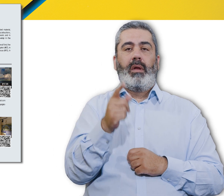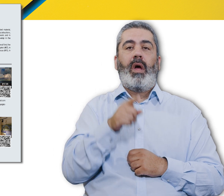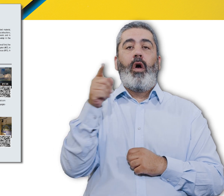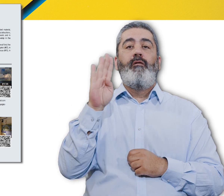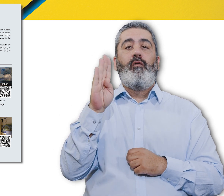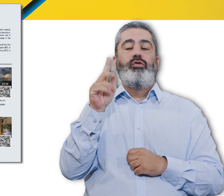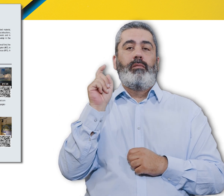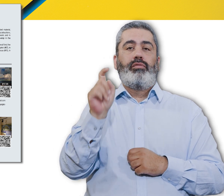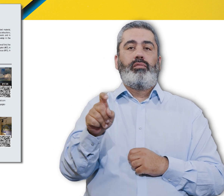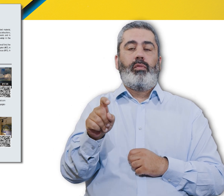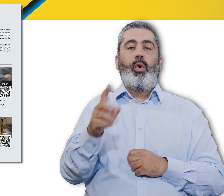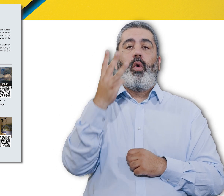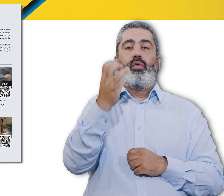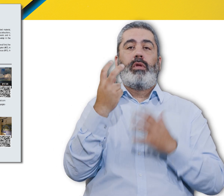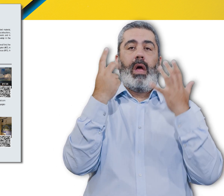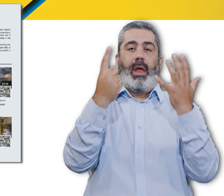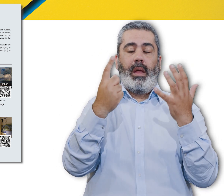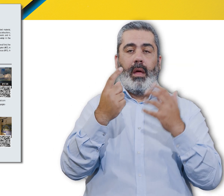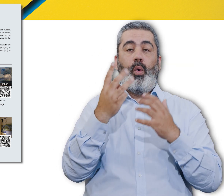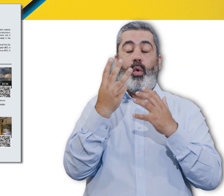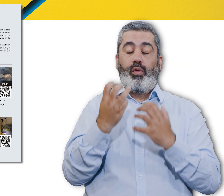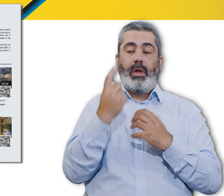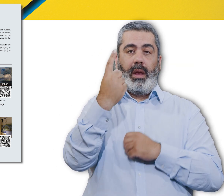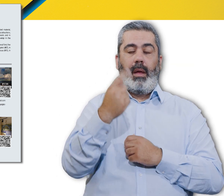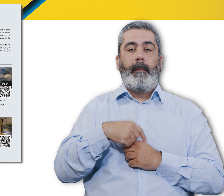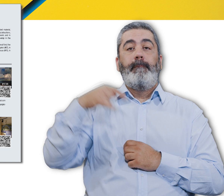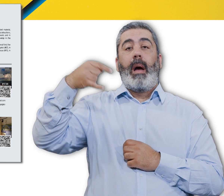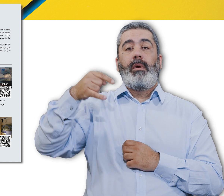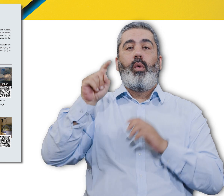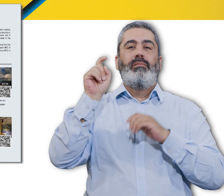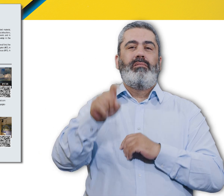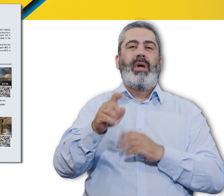www.pindosnationalpark.gr. Aspragilo, number 264. Phone